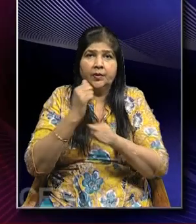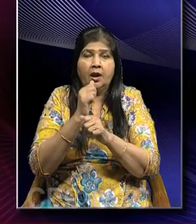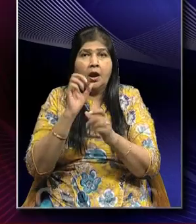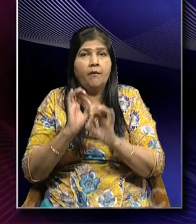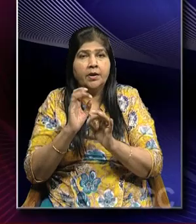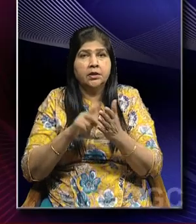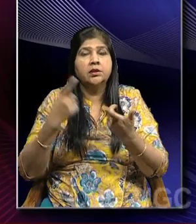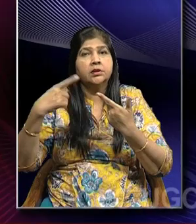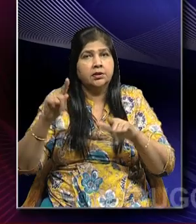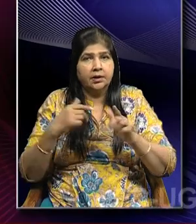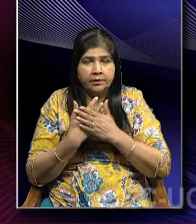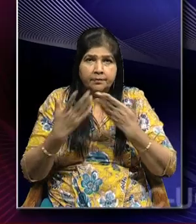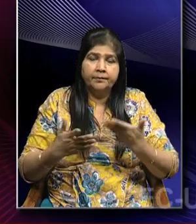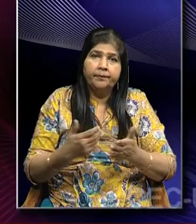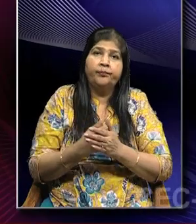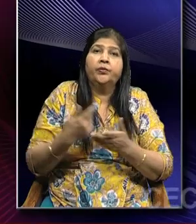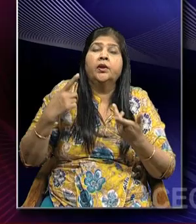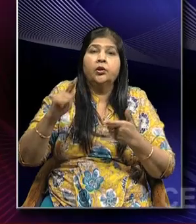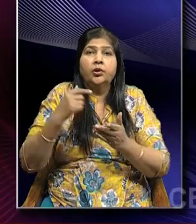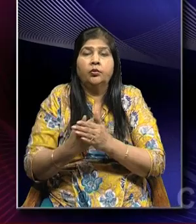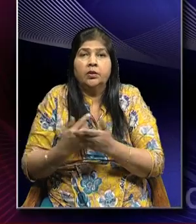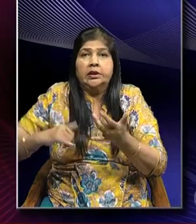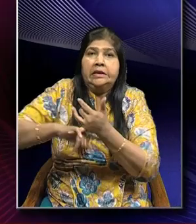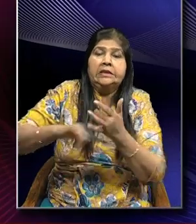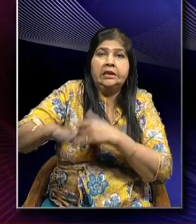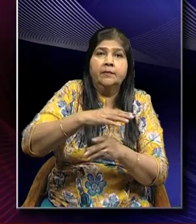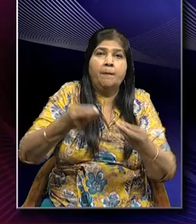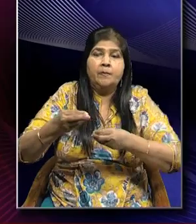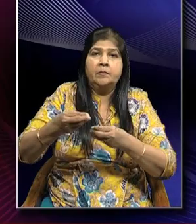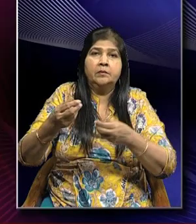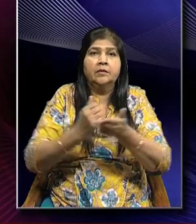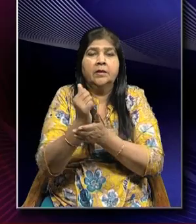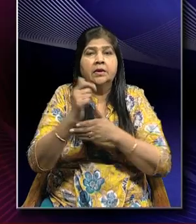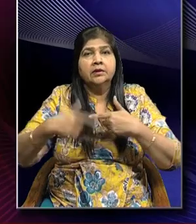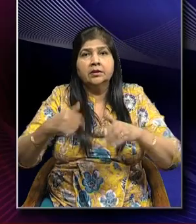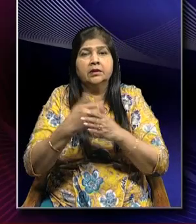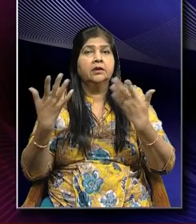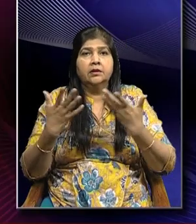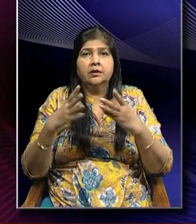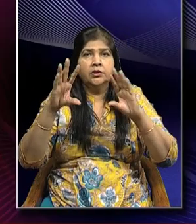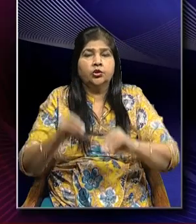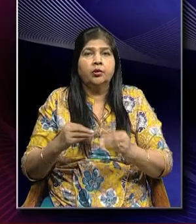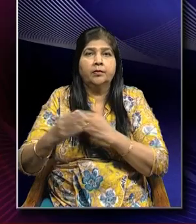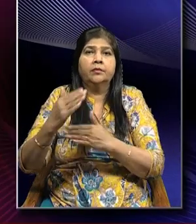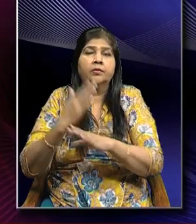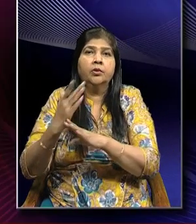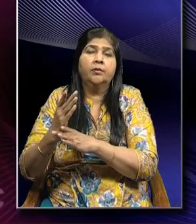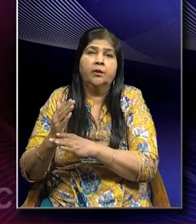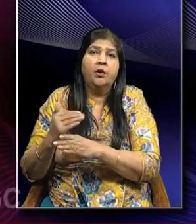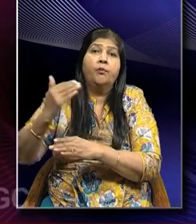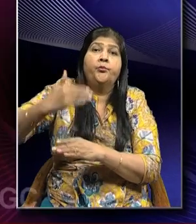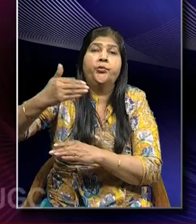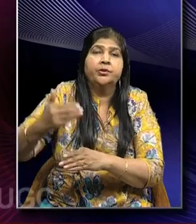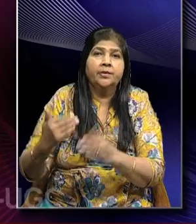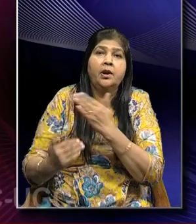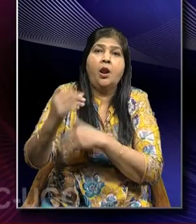is ethical, and they do have sustainable business practices. So there is nothing which can stop them from prospering